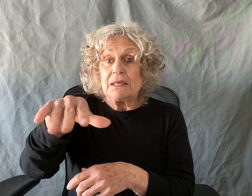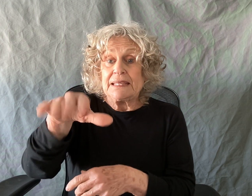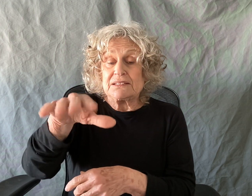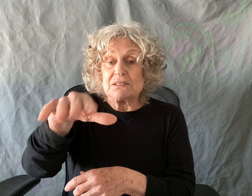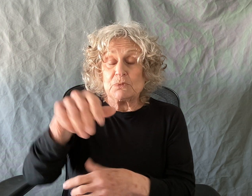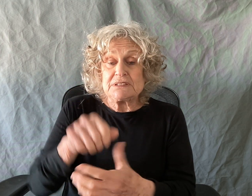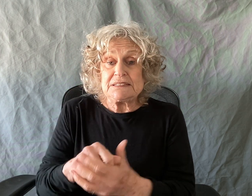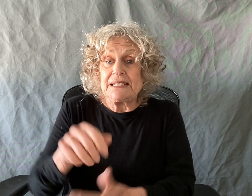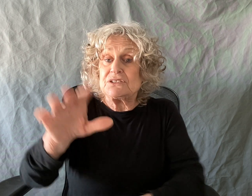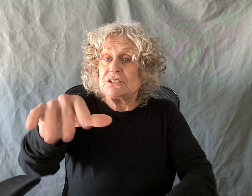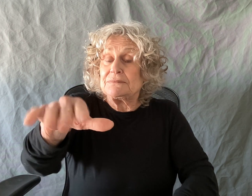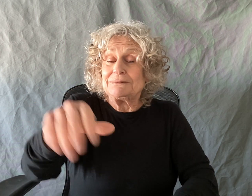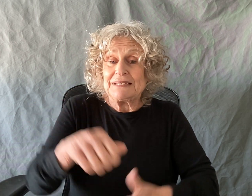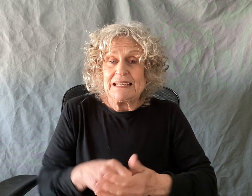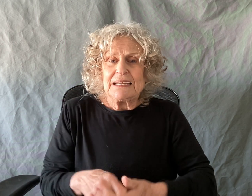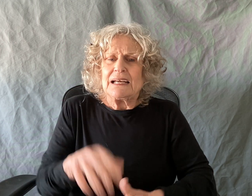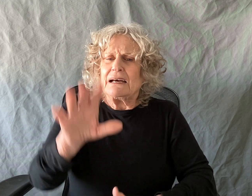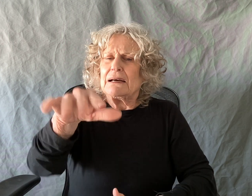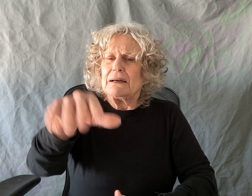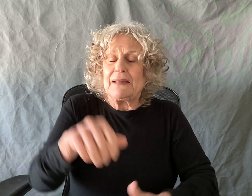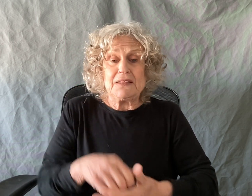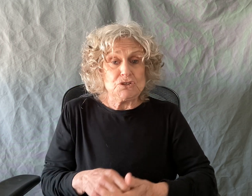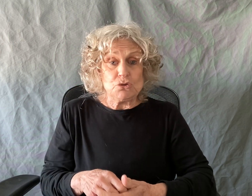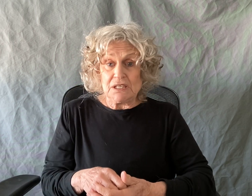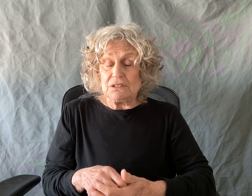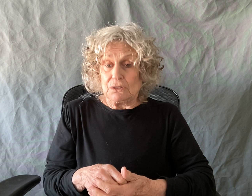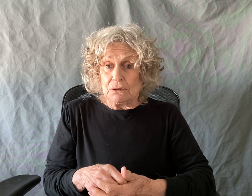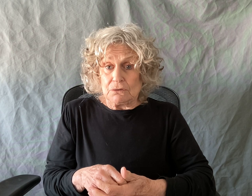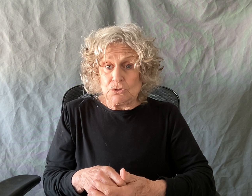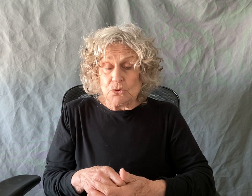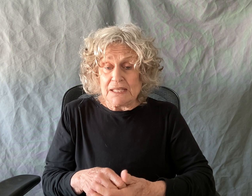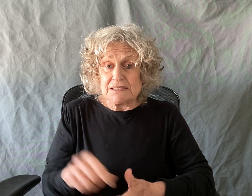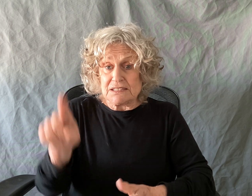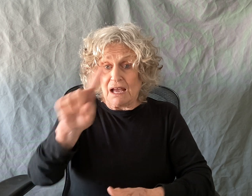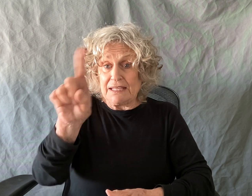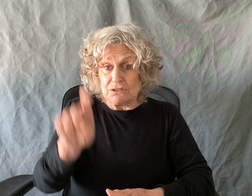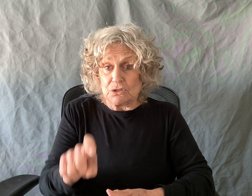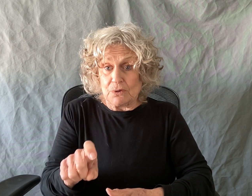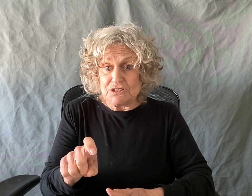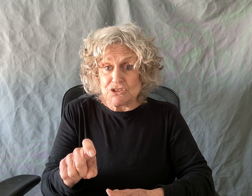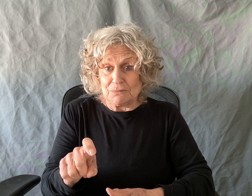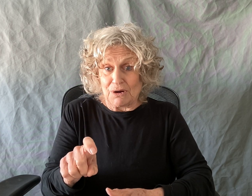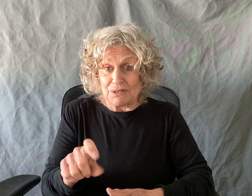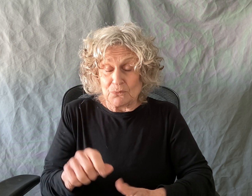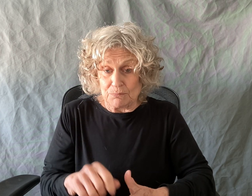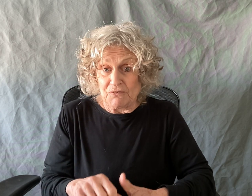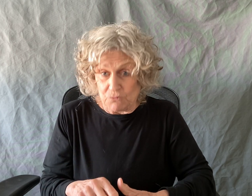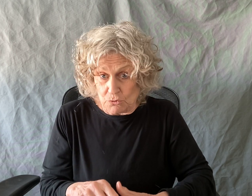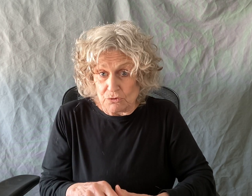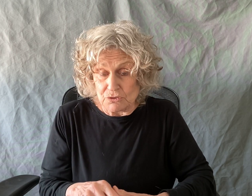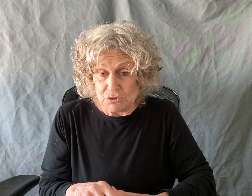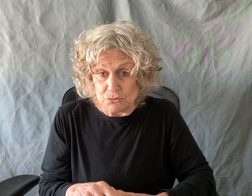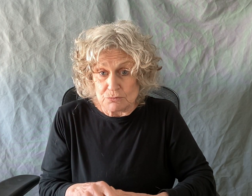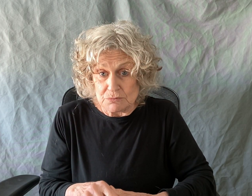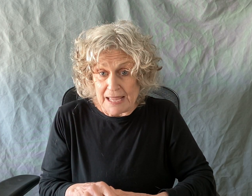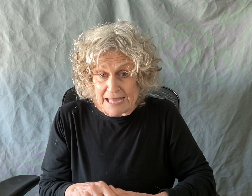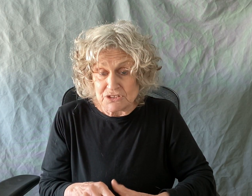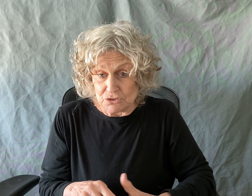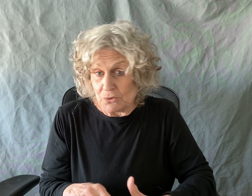Get someone's attention. And then you can sign the question mark before you ask a